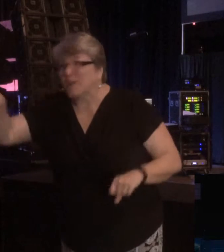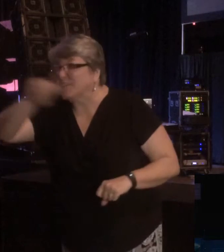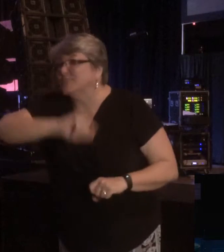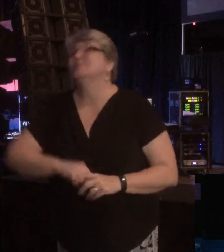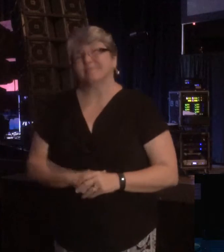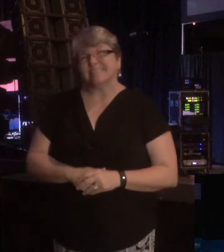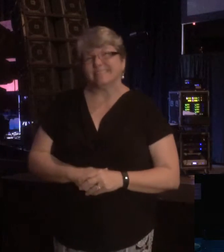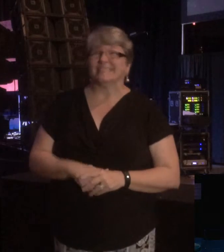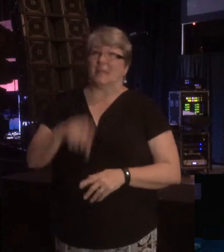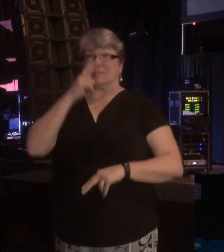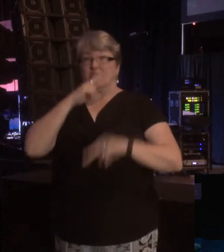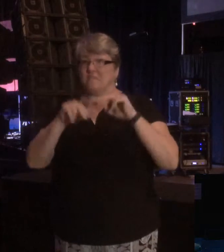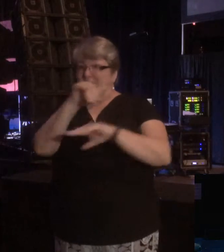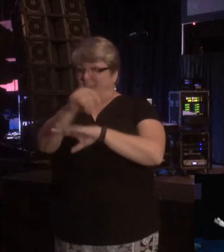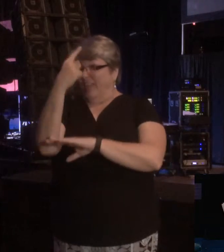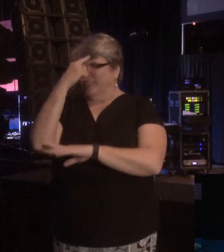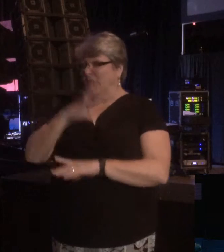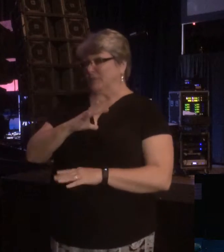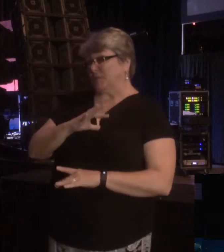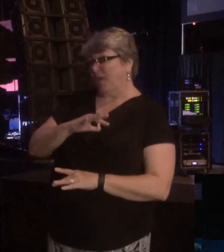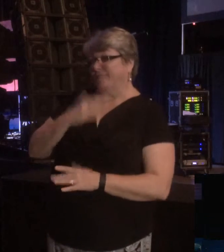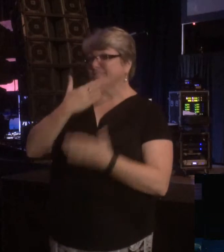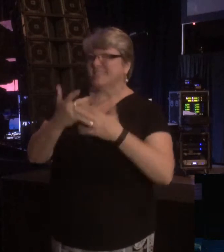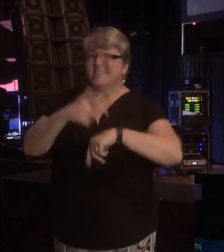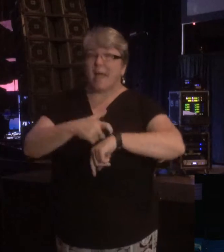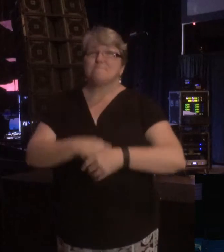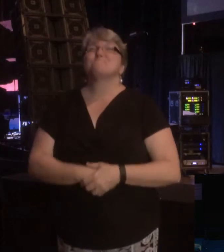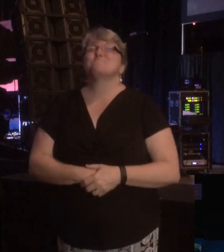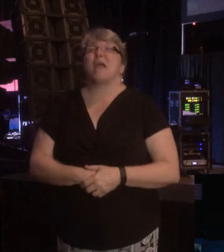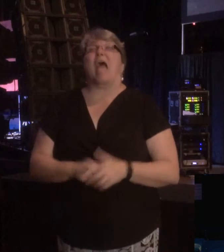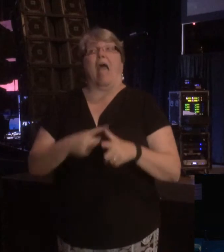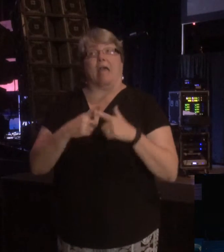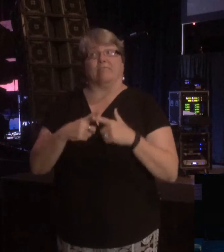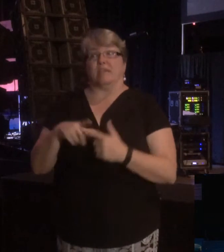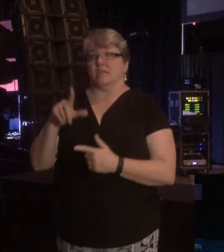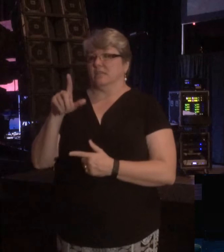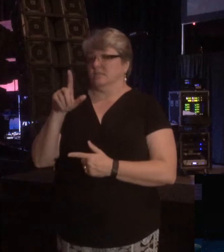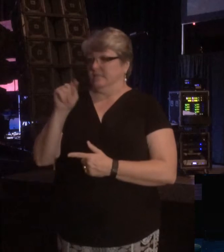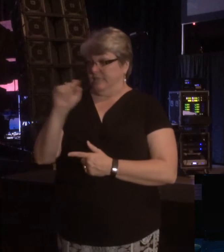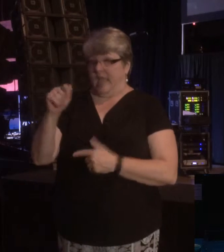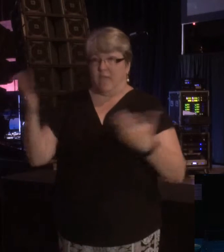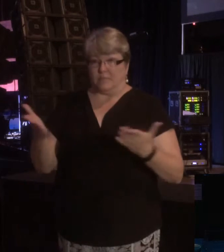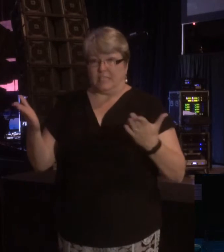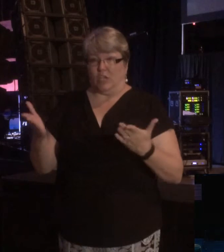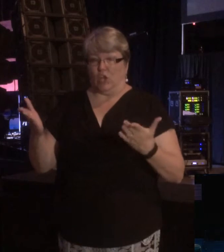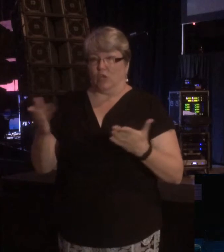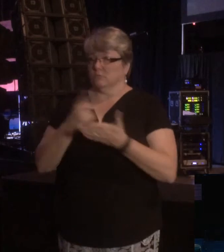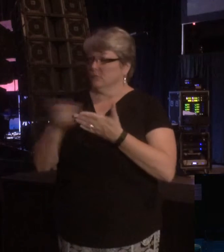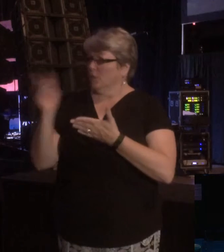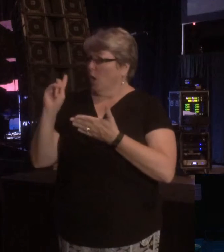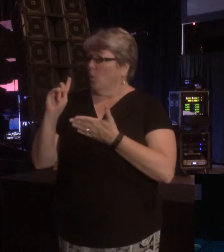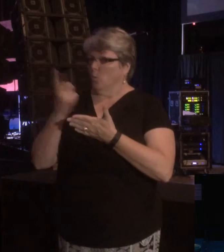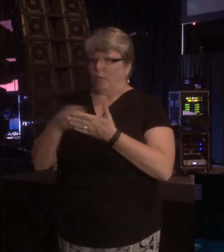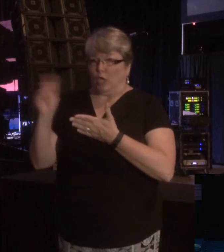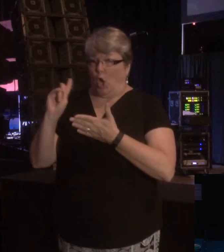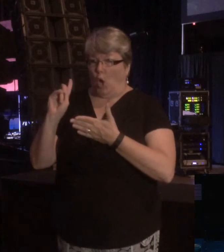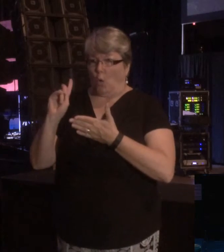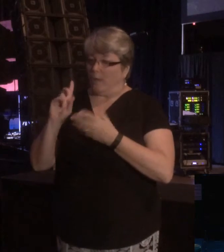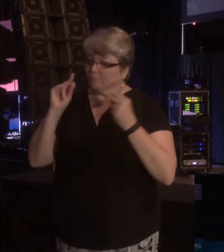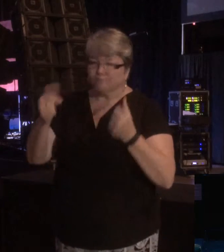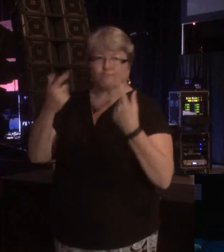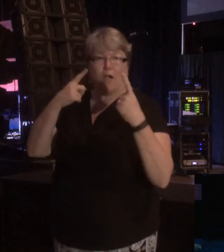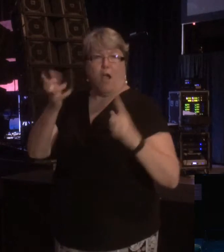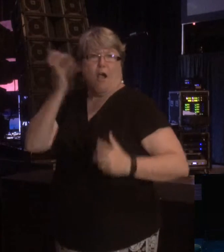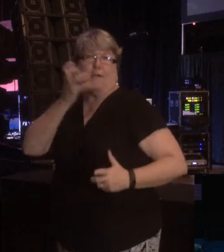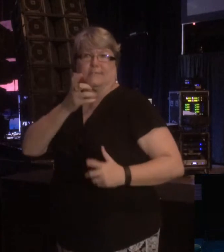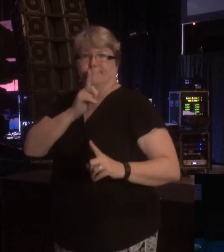play out. And it was just super awkward, which was just amazing. You're welcome. And so glad we were